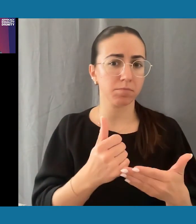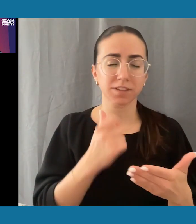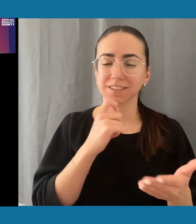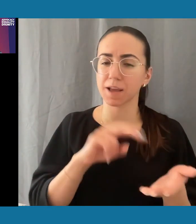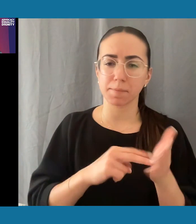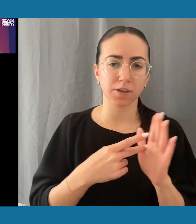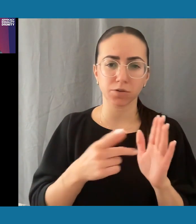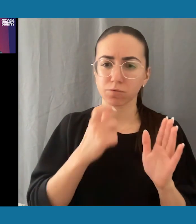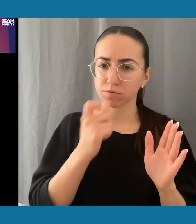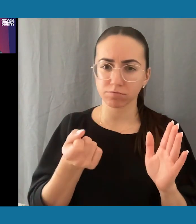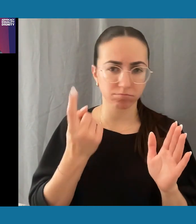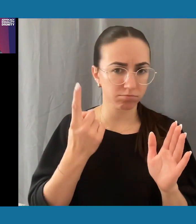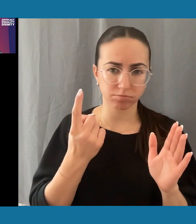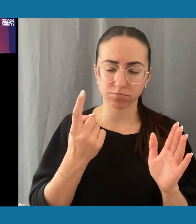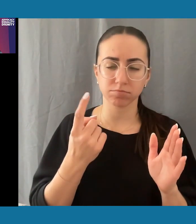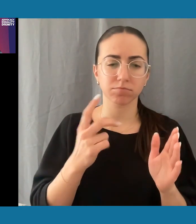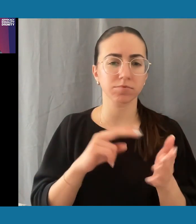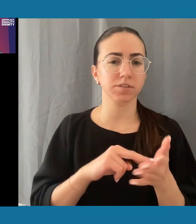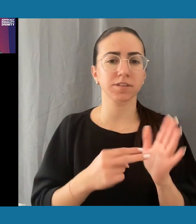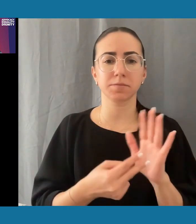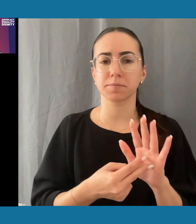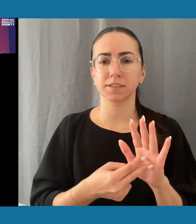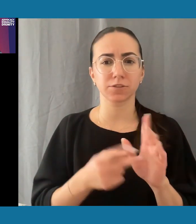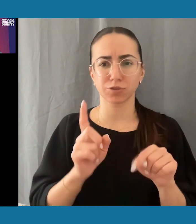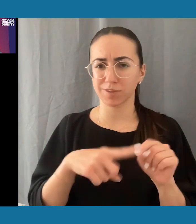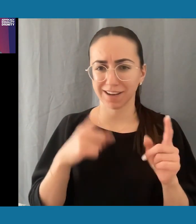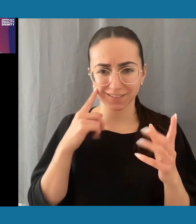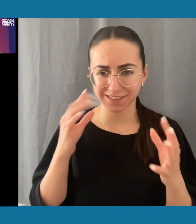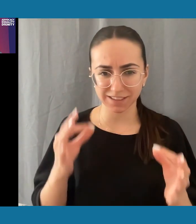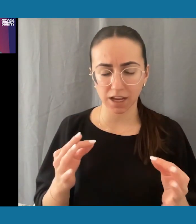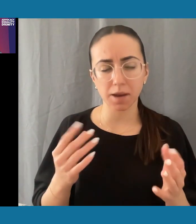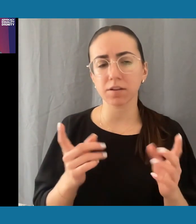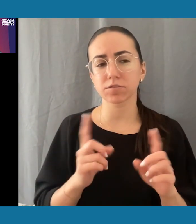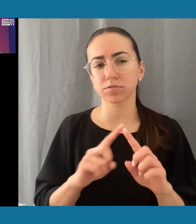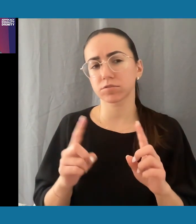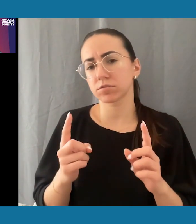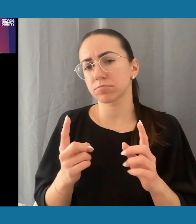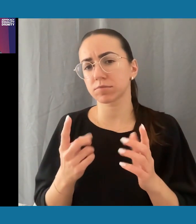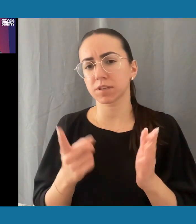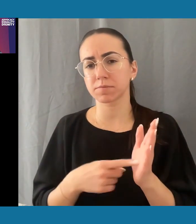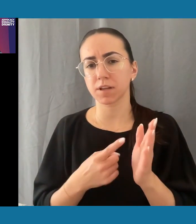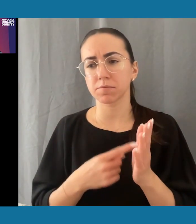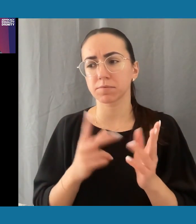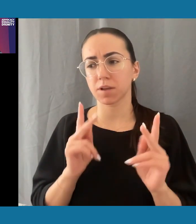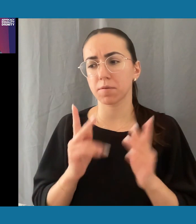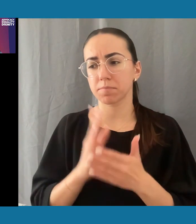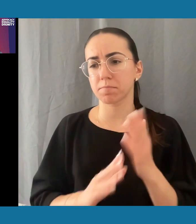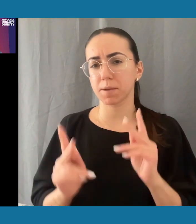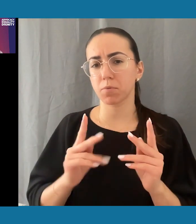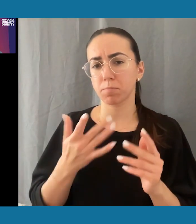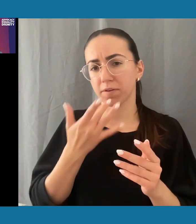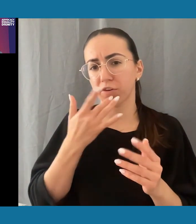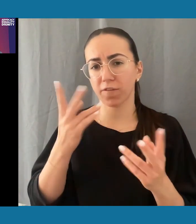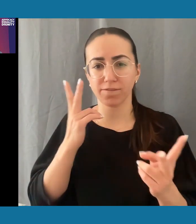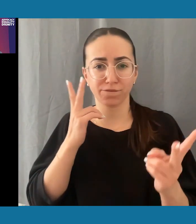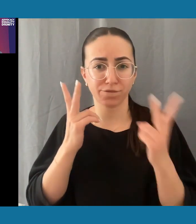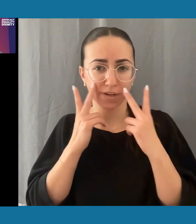make decisions. So if someone learns better visually, understands things better visually, an